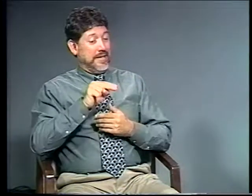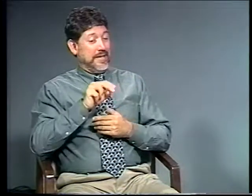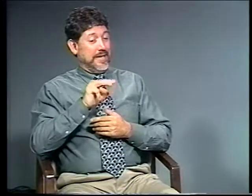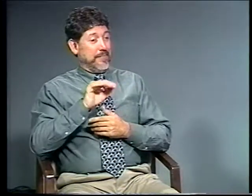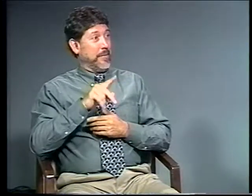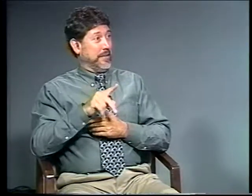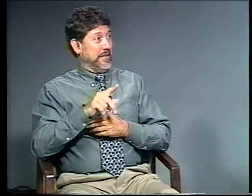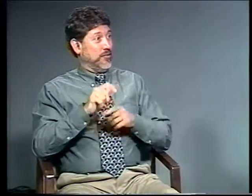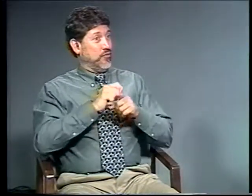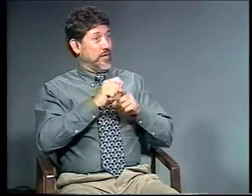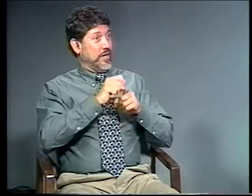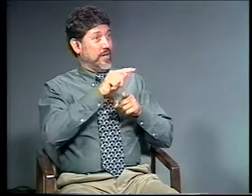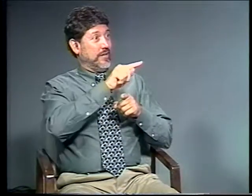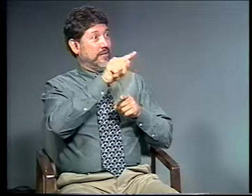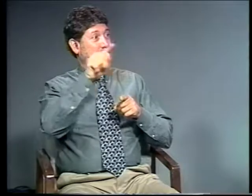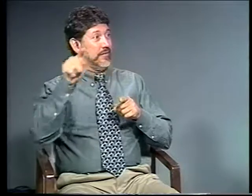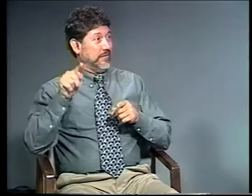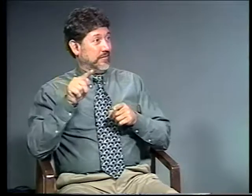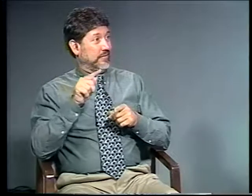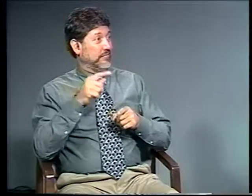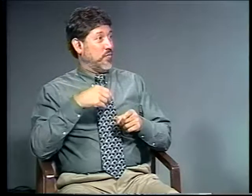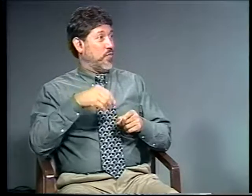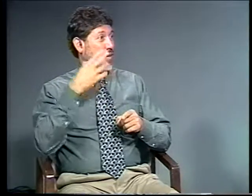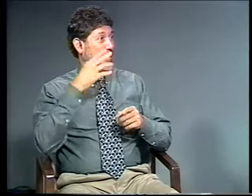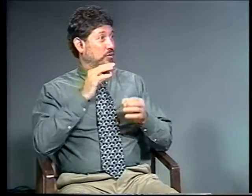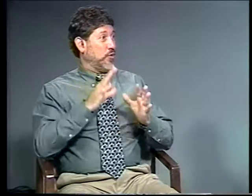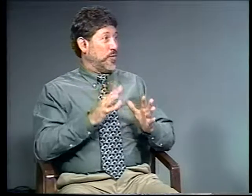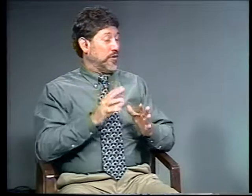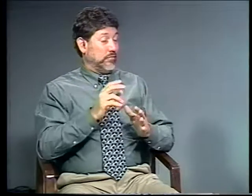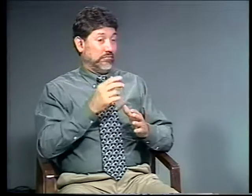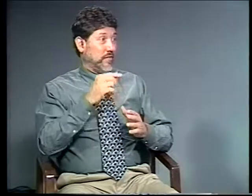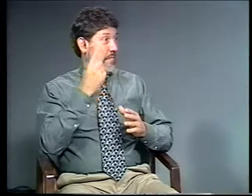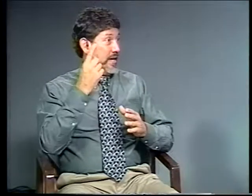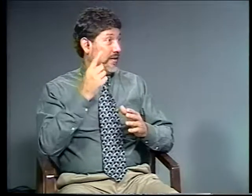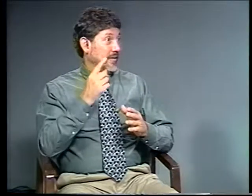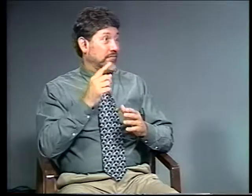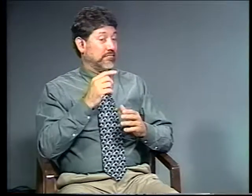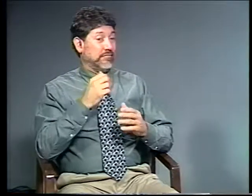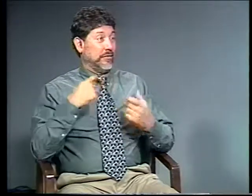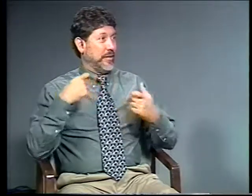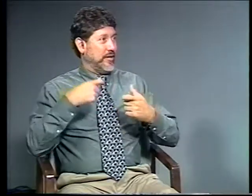So that means in this program, the National Multicultural Interpreter Project is predominantly training